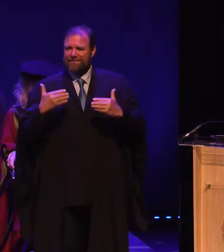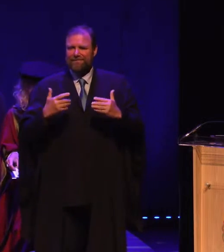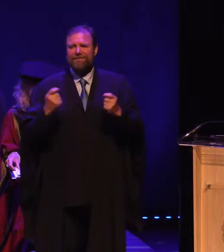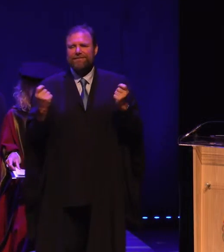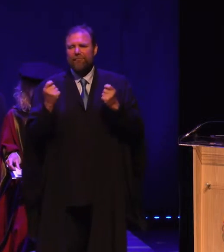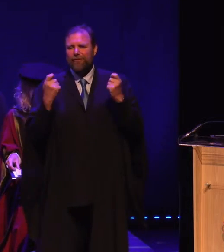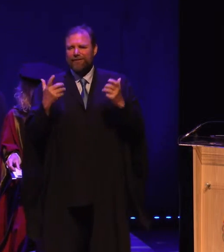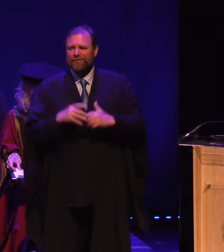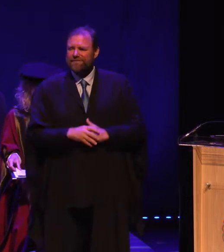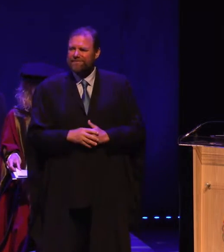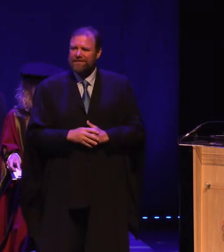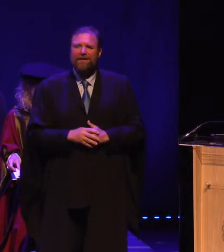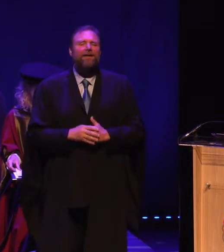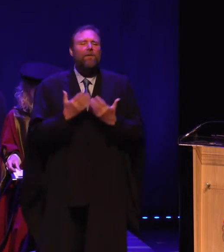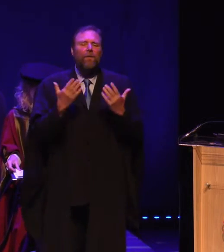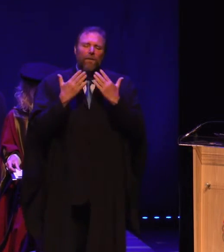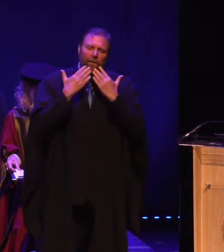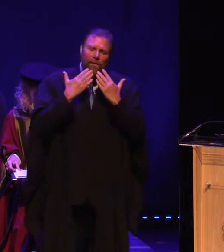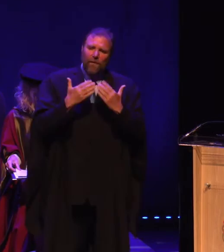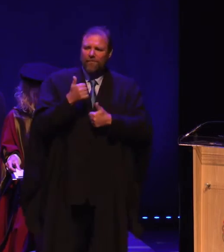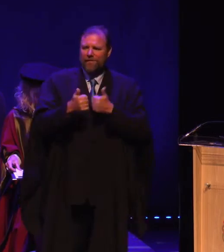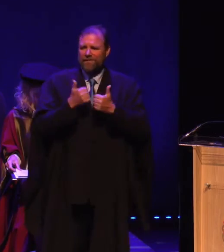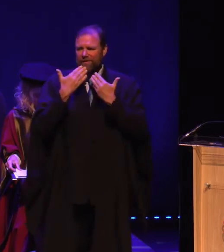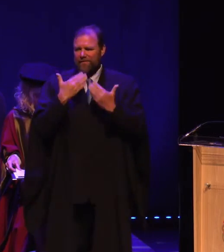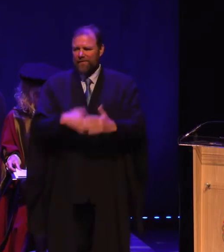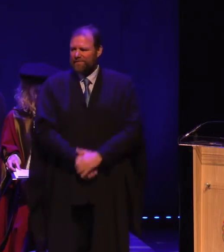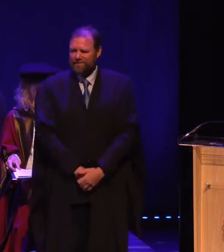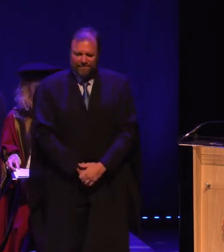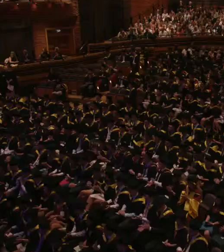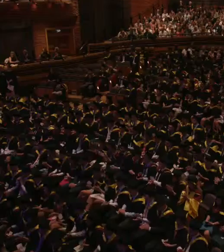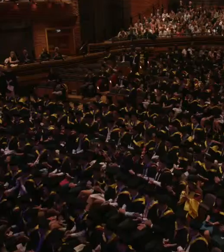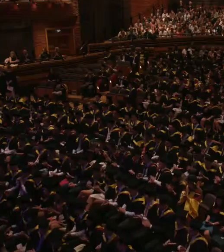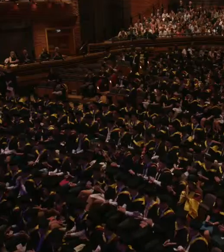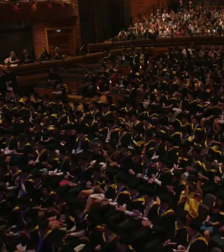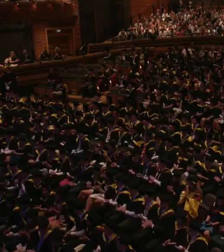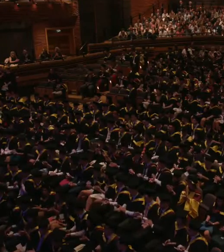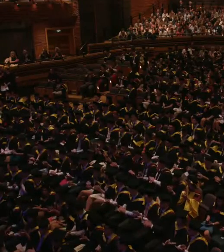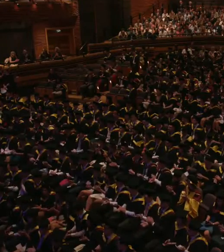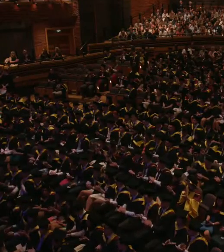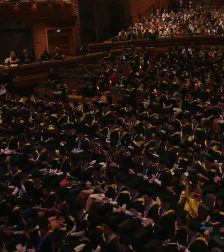thanks, many congratulations, Diolch yn fawr.